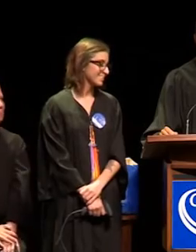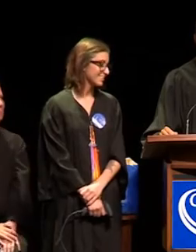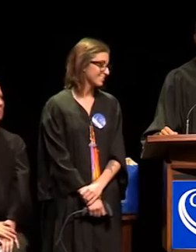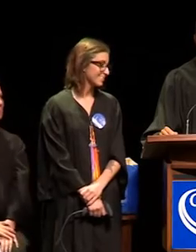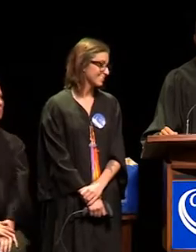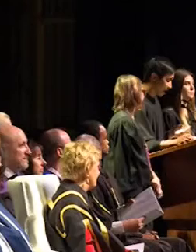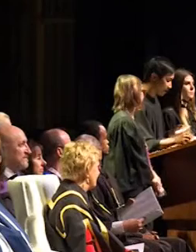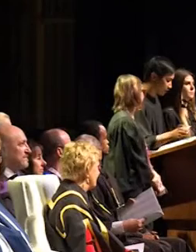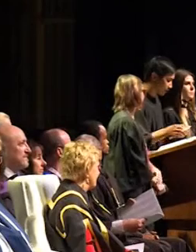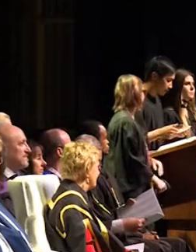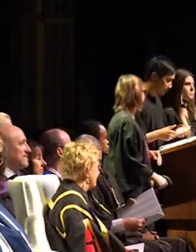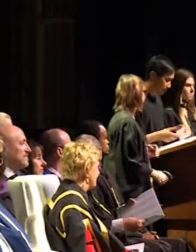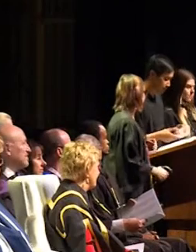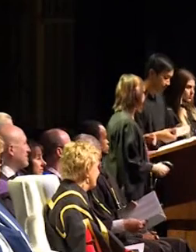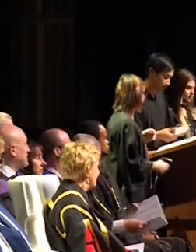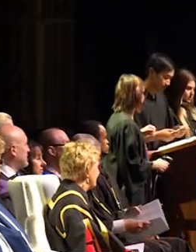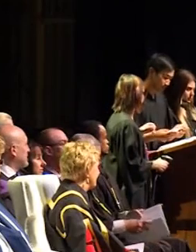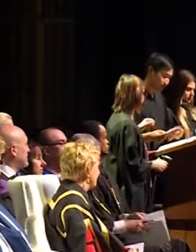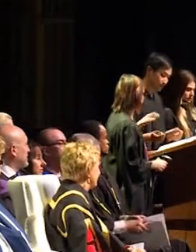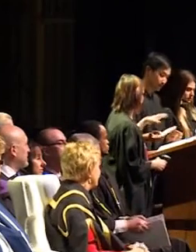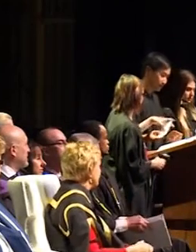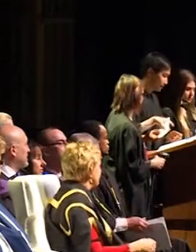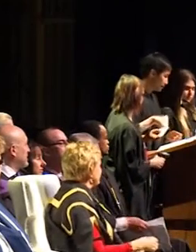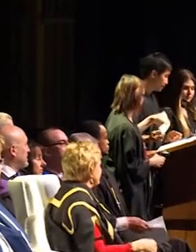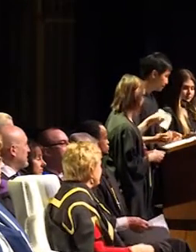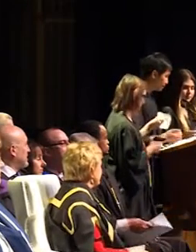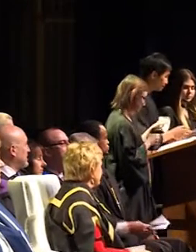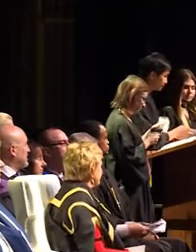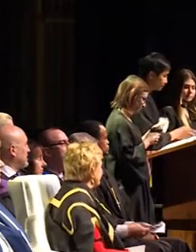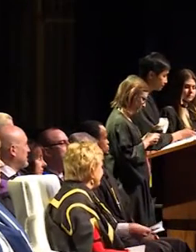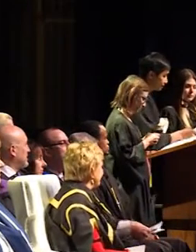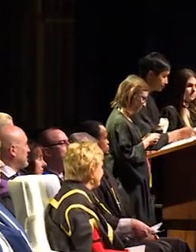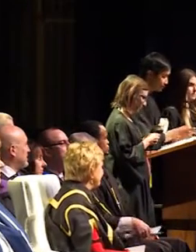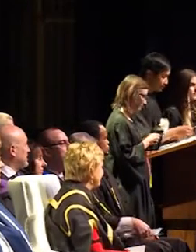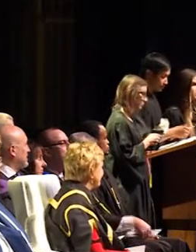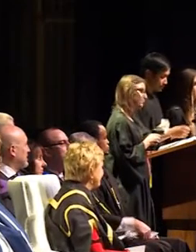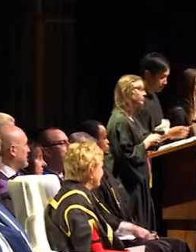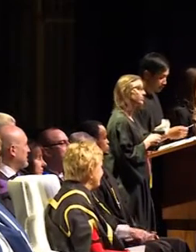Stephen Michael Amarim.